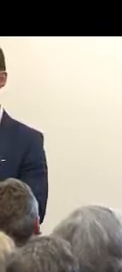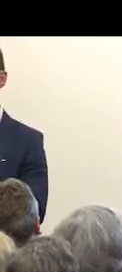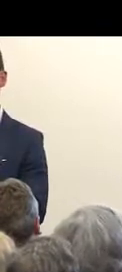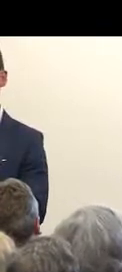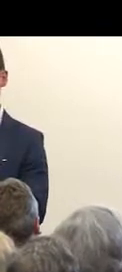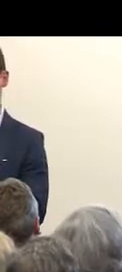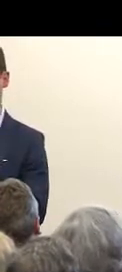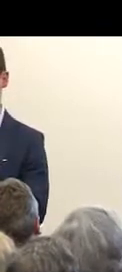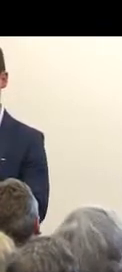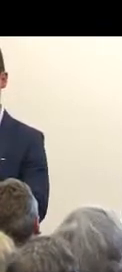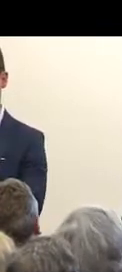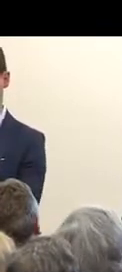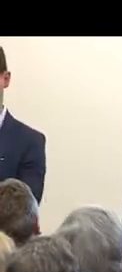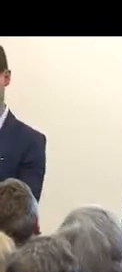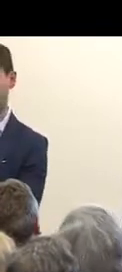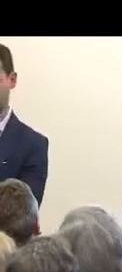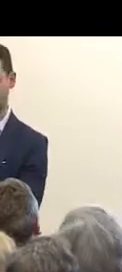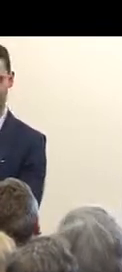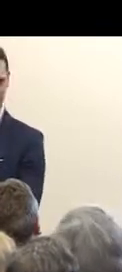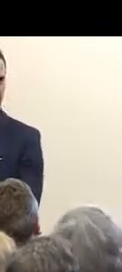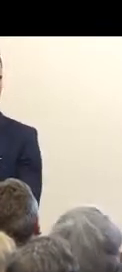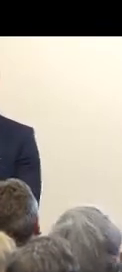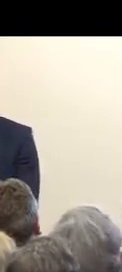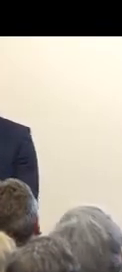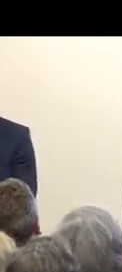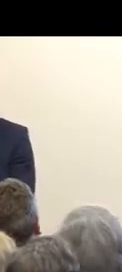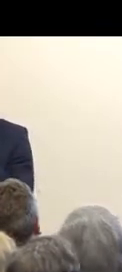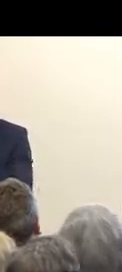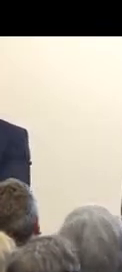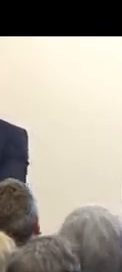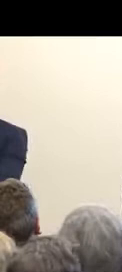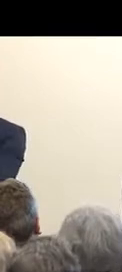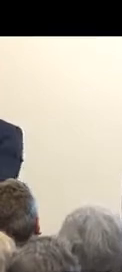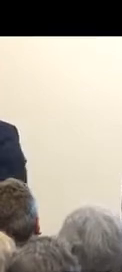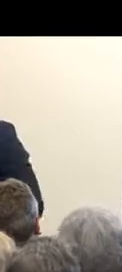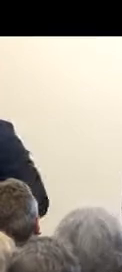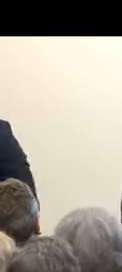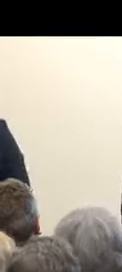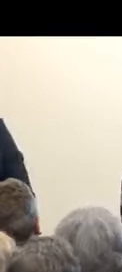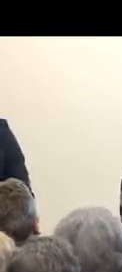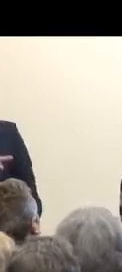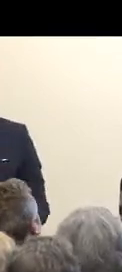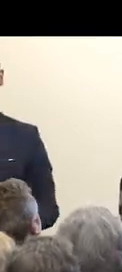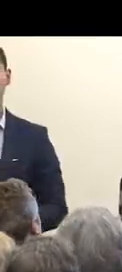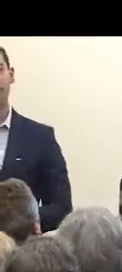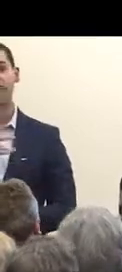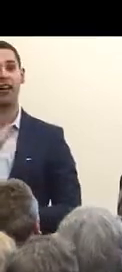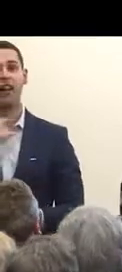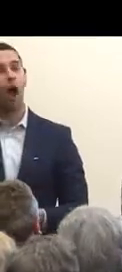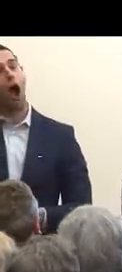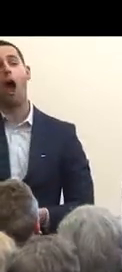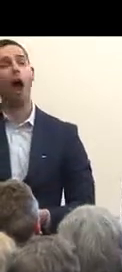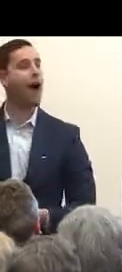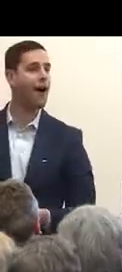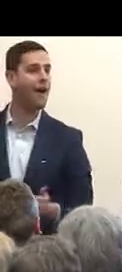for respect. So you might think, aha, we have a good view of